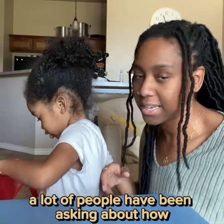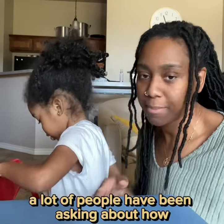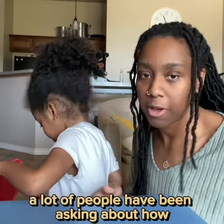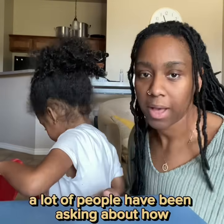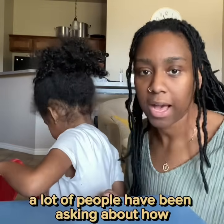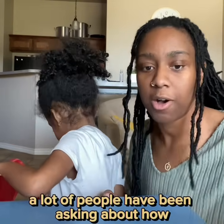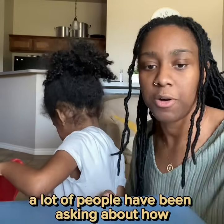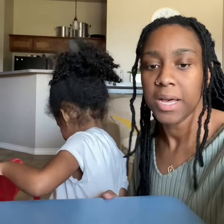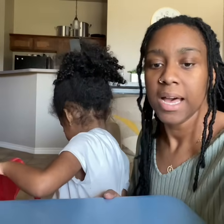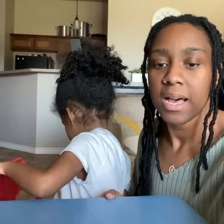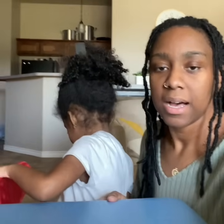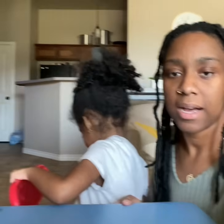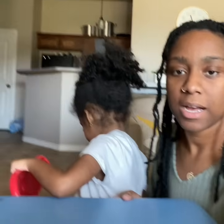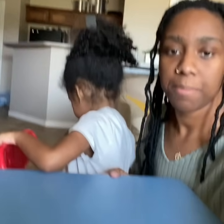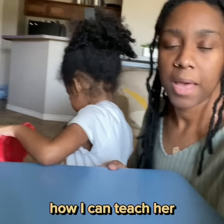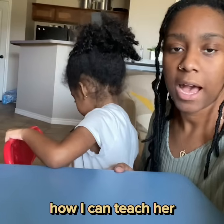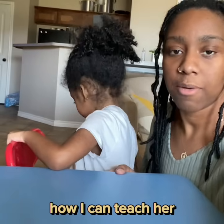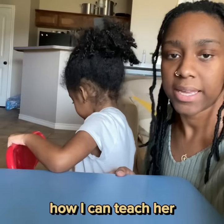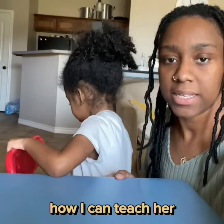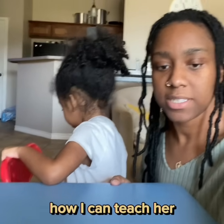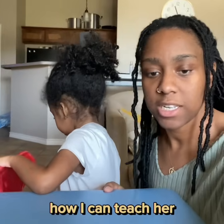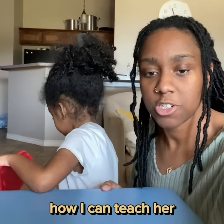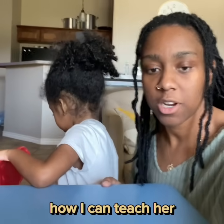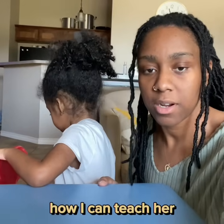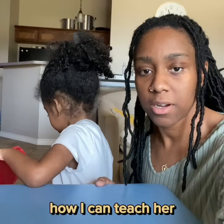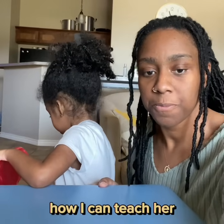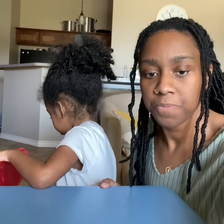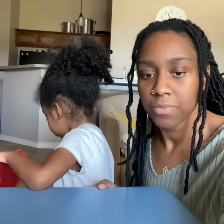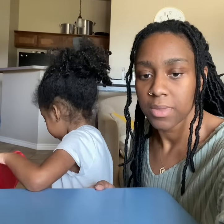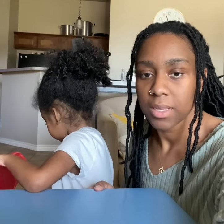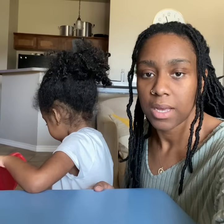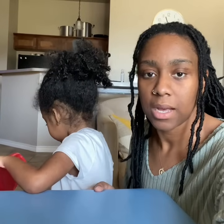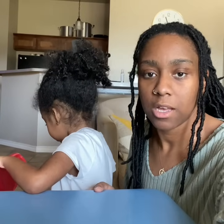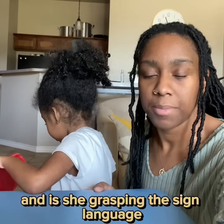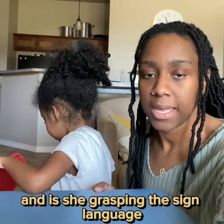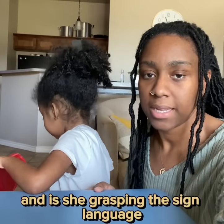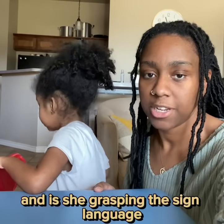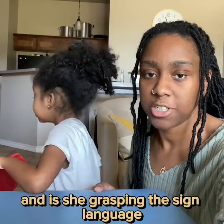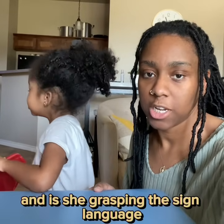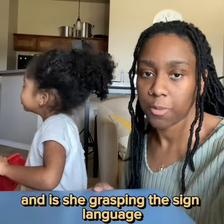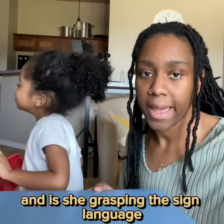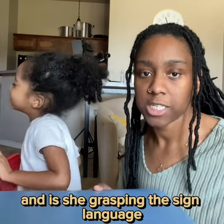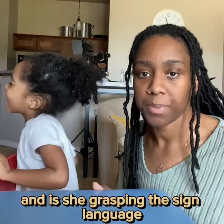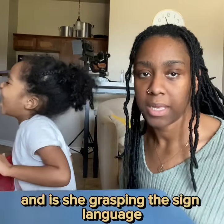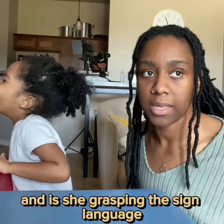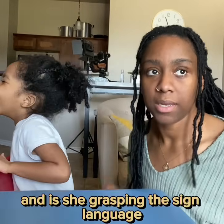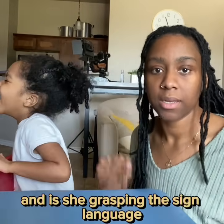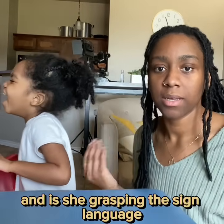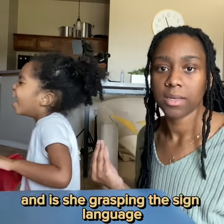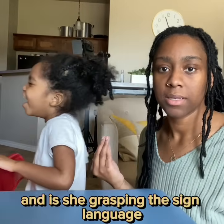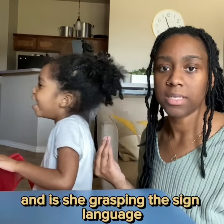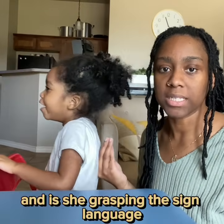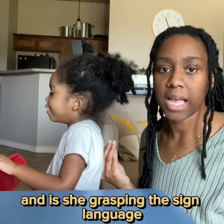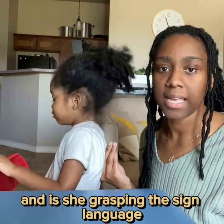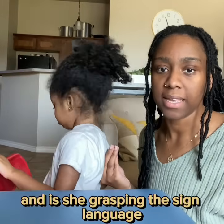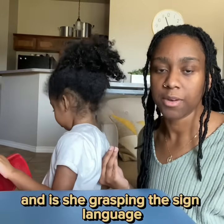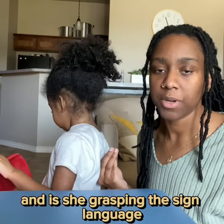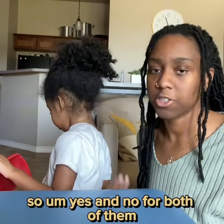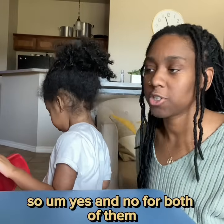about how I can teach her, and is she grasping the sign language. So